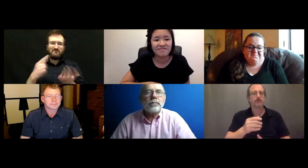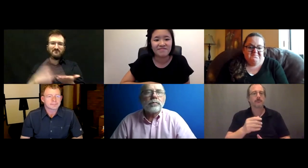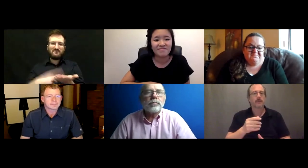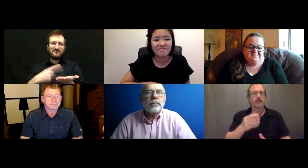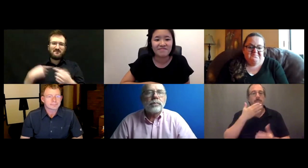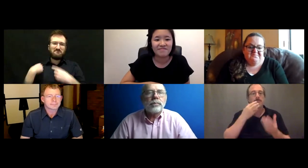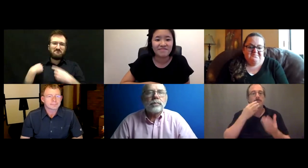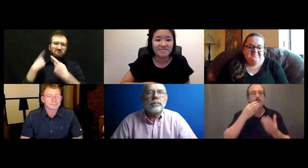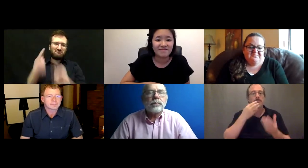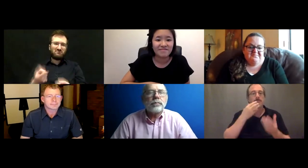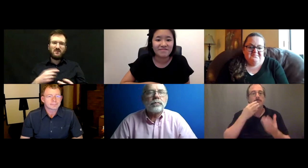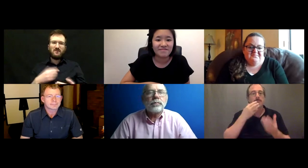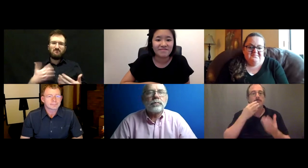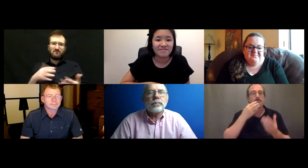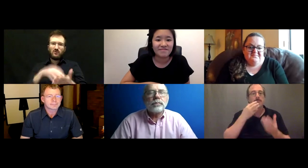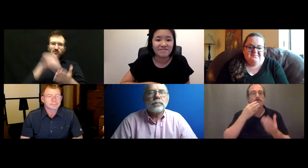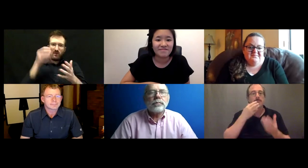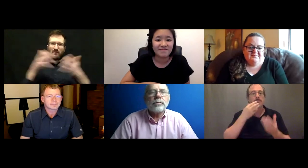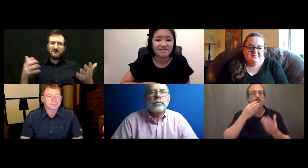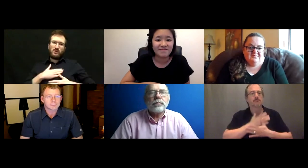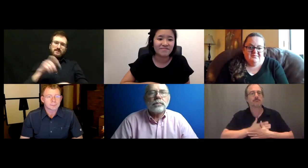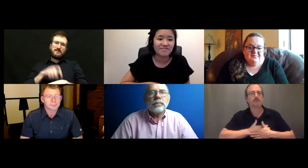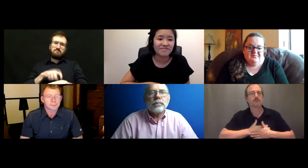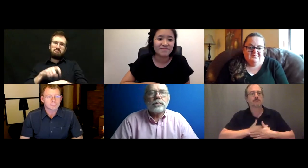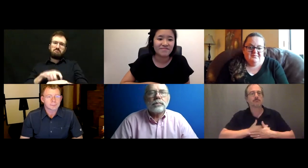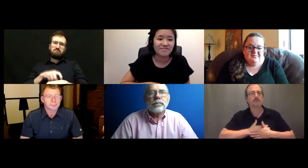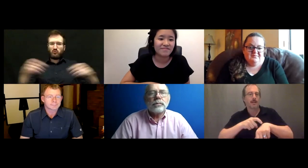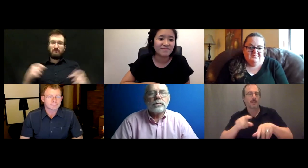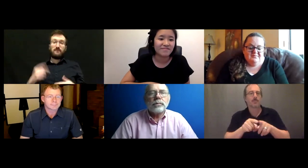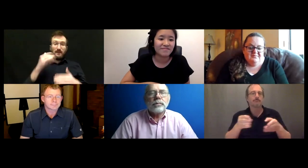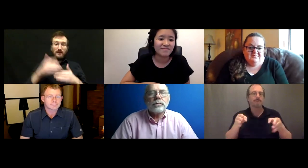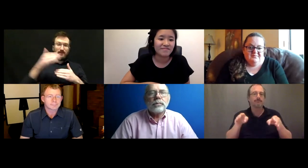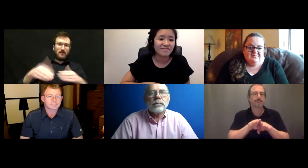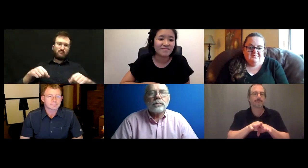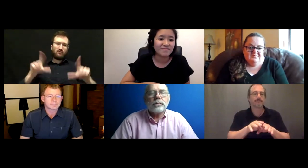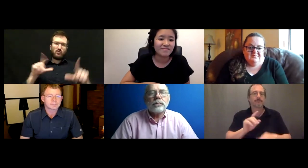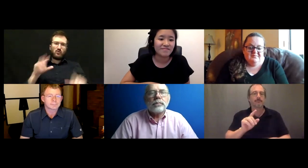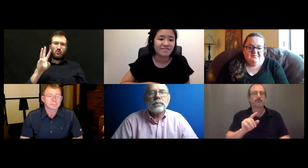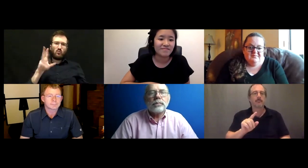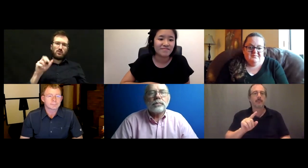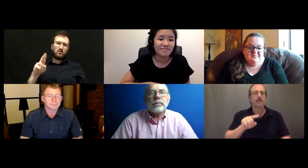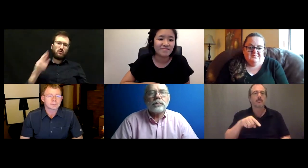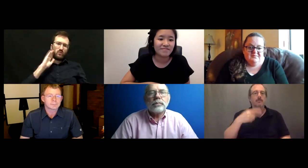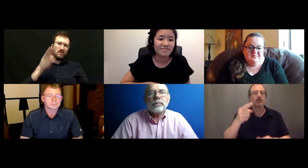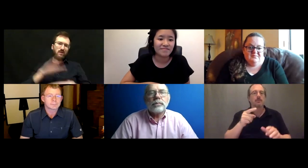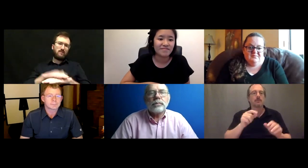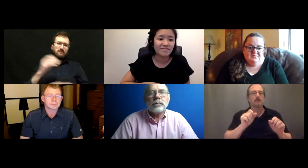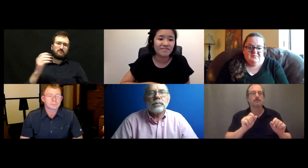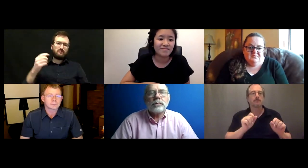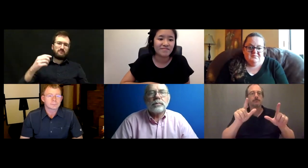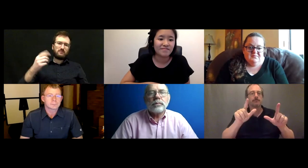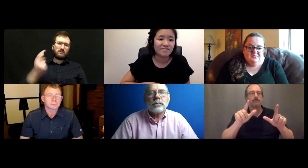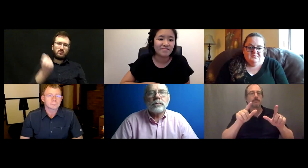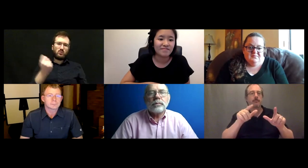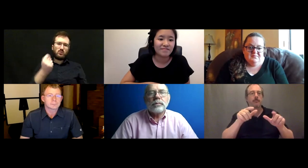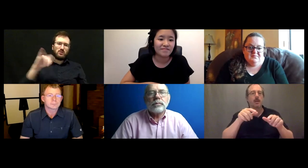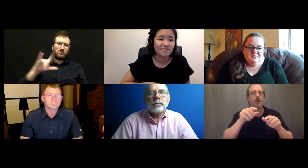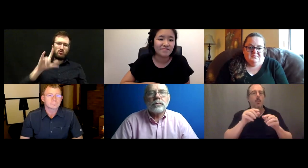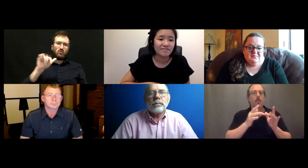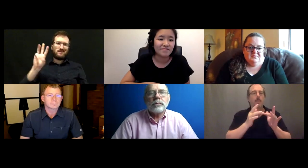Thank you so much for all of your comments on this panel. We have learned a great deal. I really appreciate you all taking the time. Now we'd like to wrap